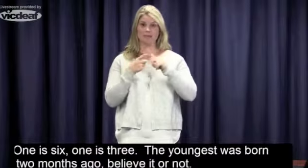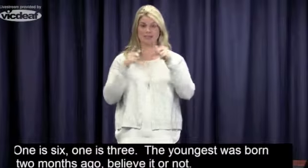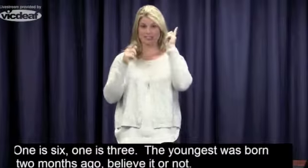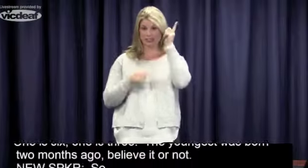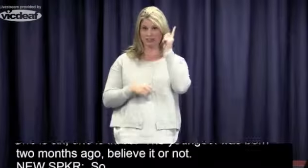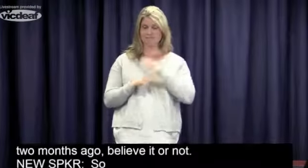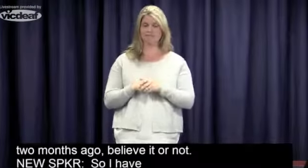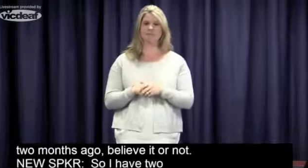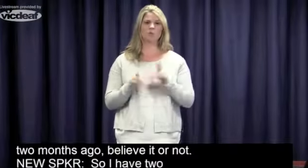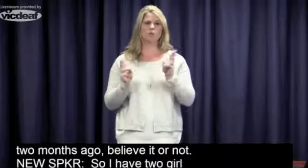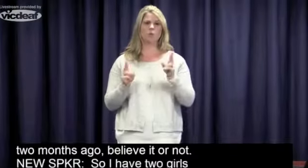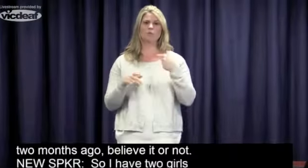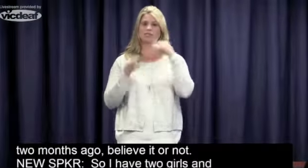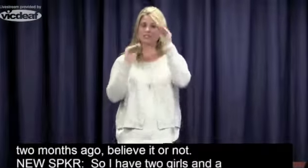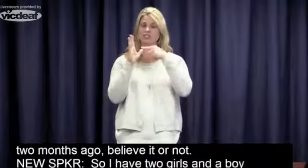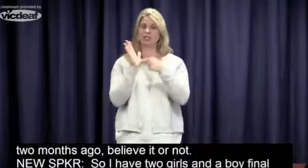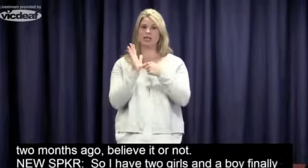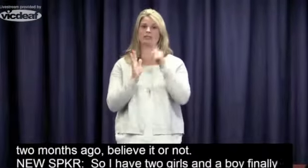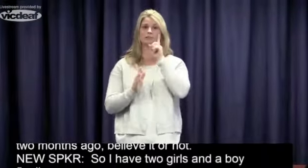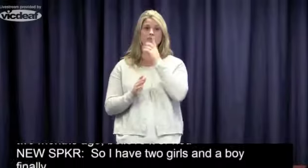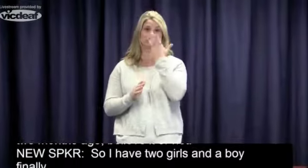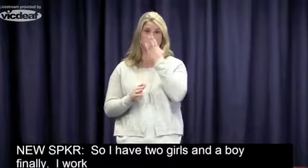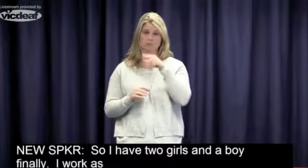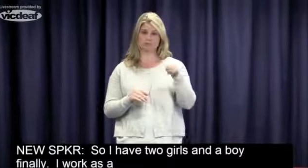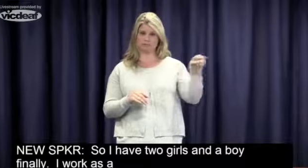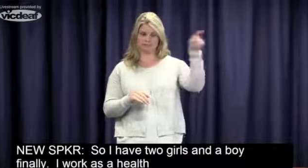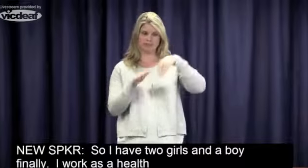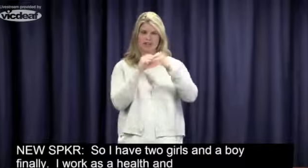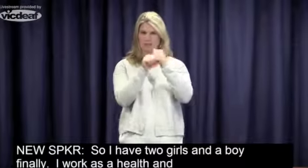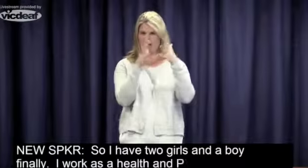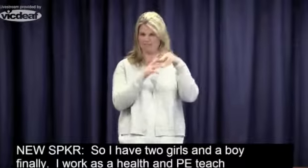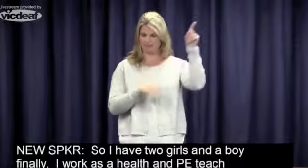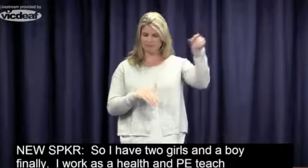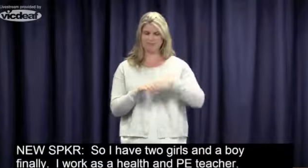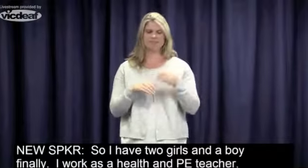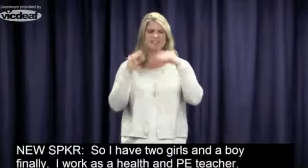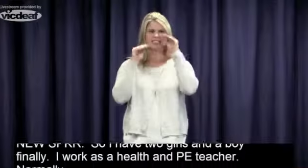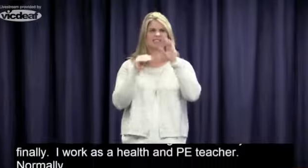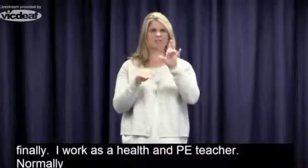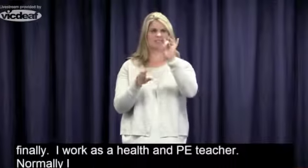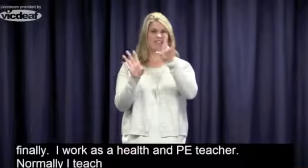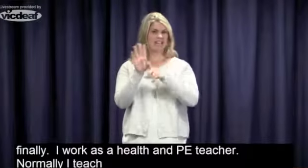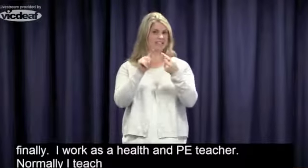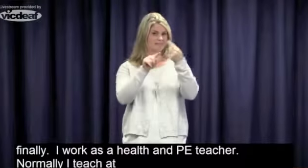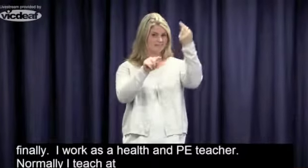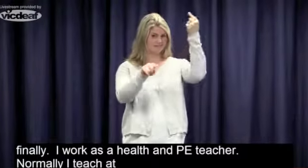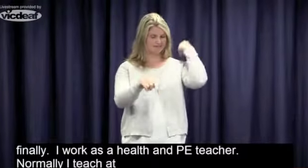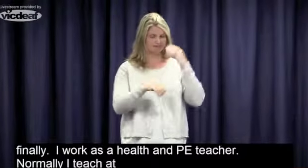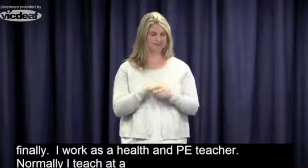So I work as a health and PE teacher, and normally I teach at a hearing school in Glen Waverley. I've been teaching for about